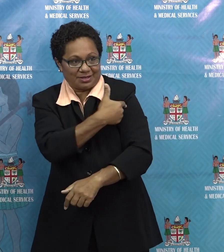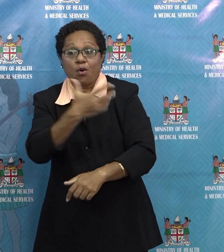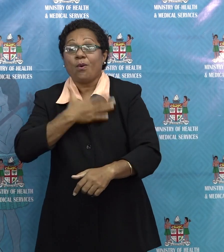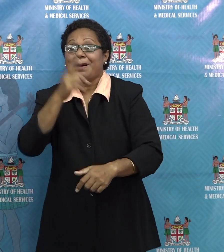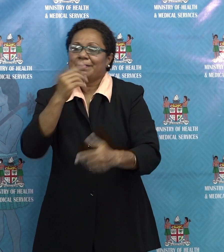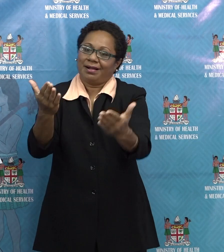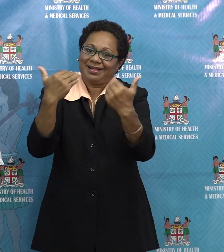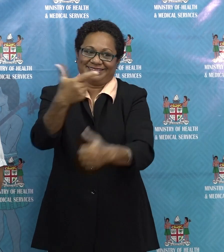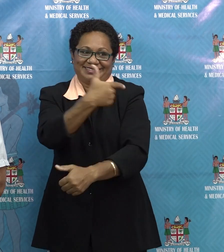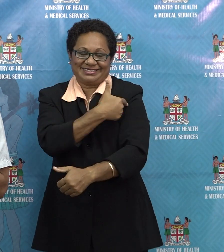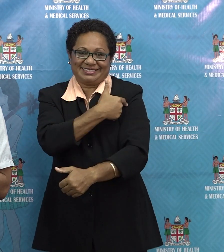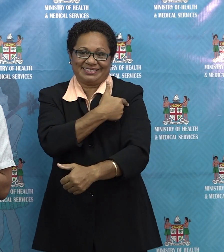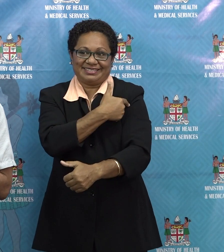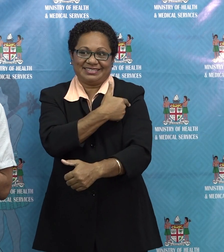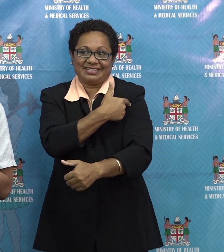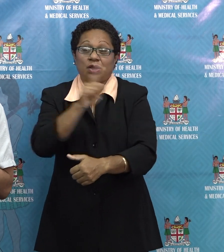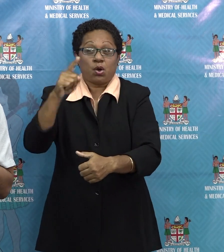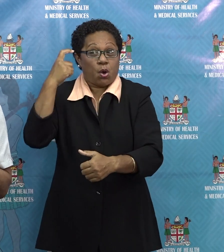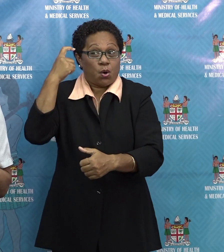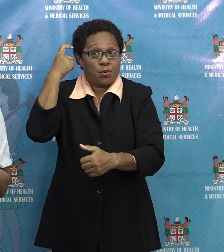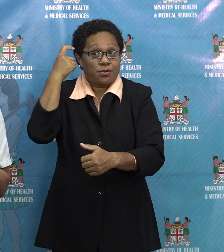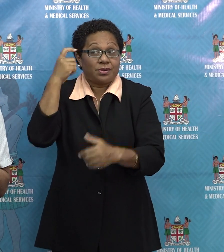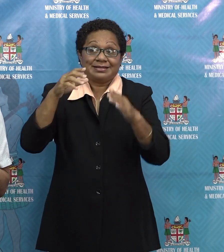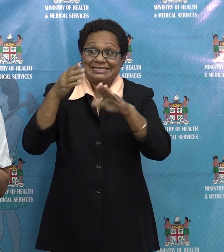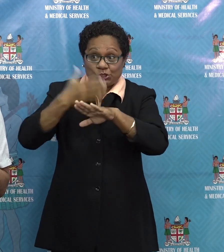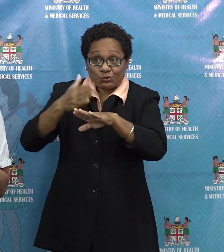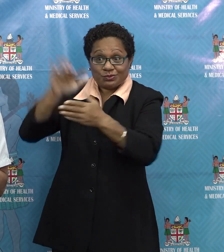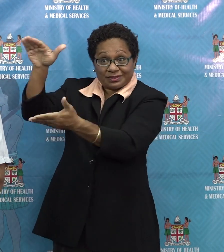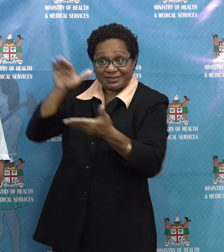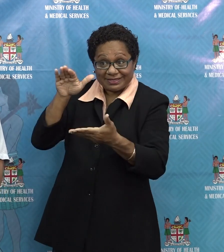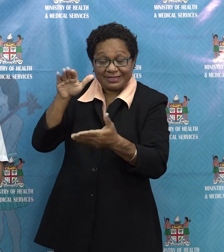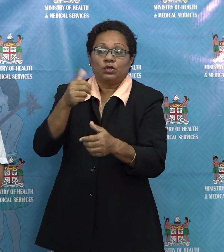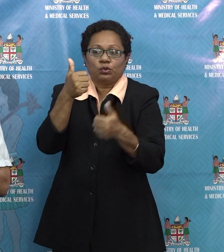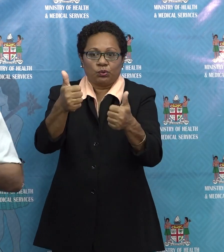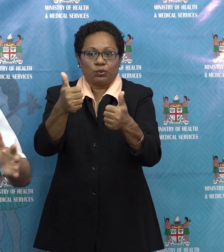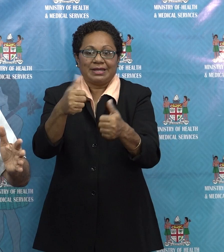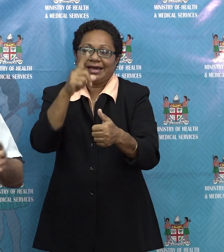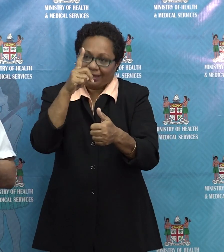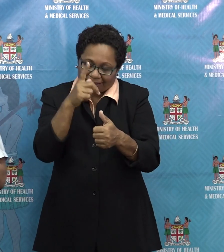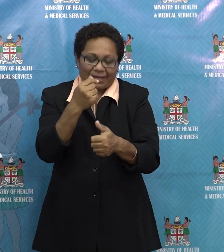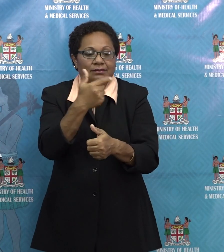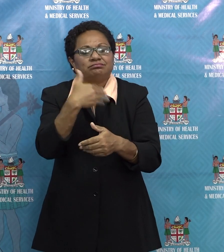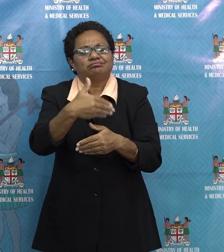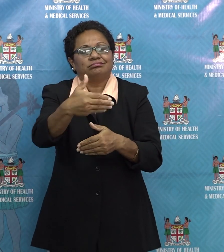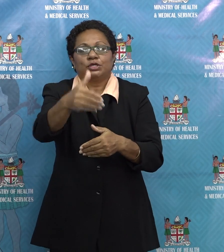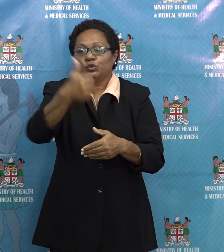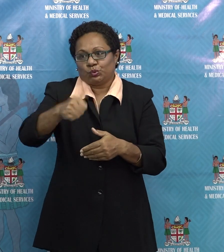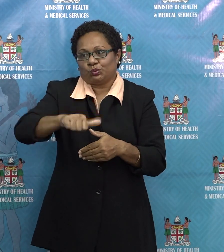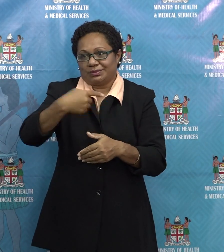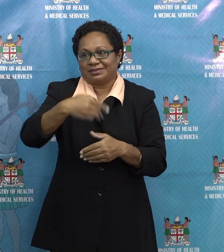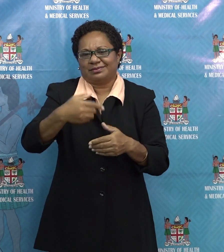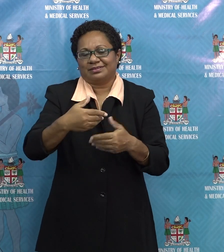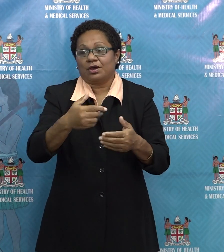the current batch is that the expiry dates are a little bit more friendly. It allows us to spread ourselves a little bit more in terms